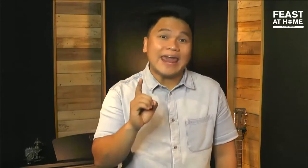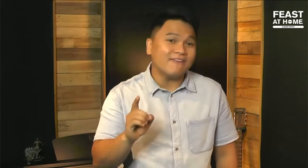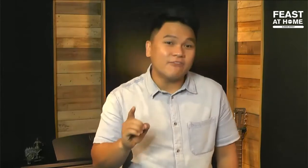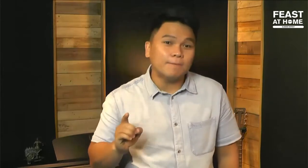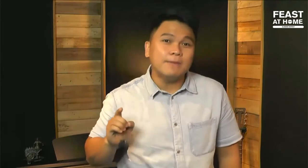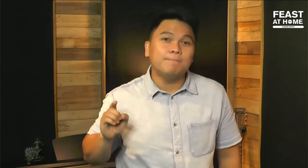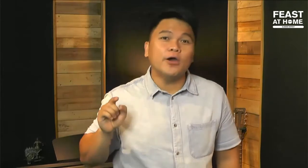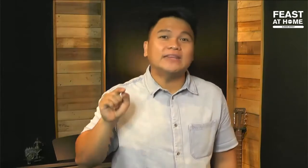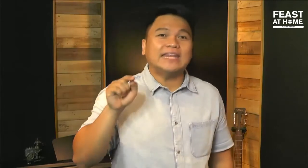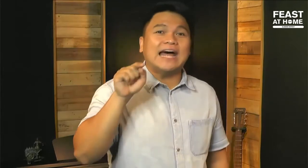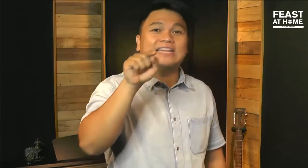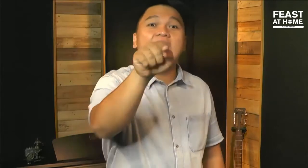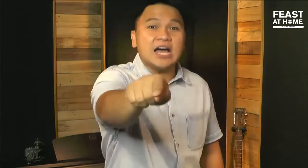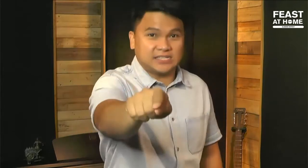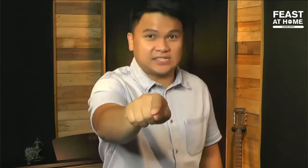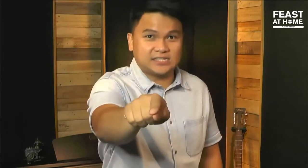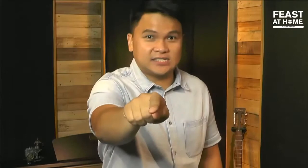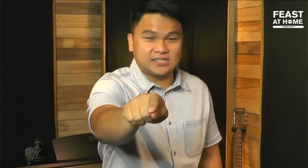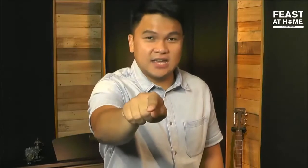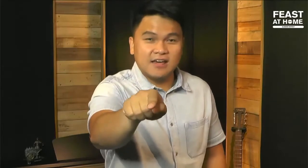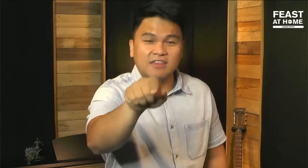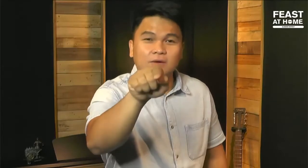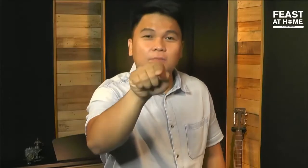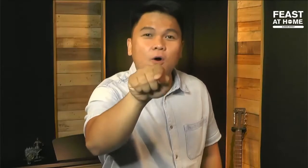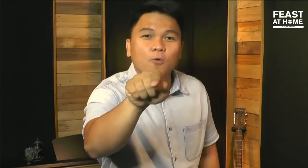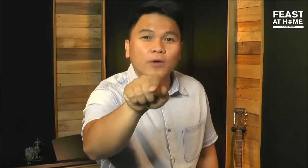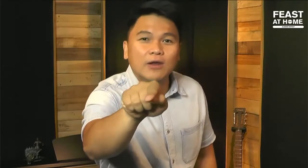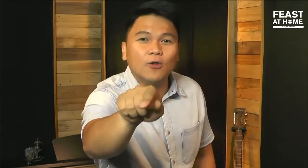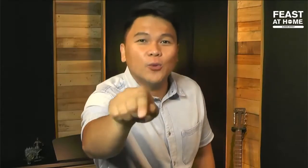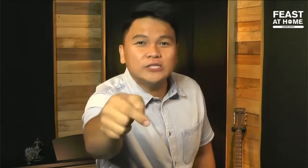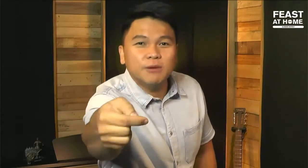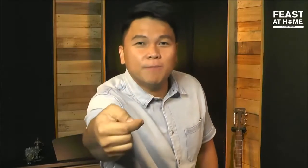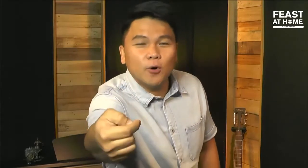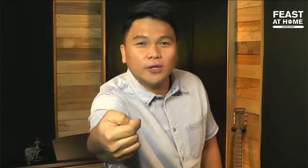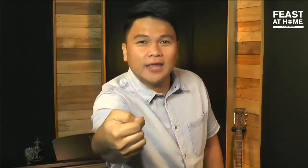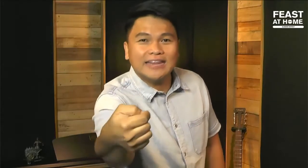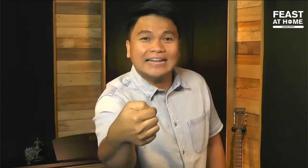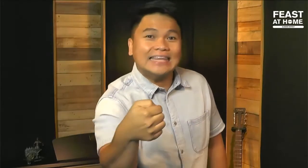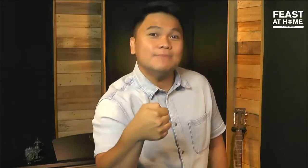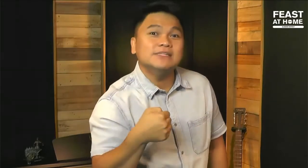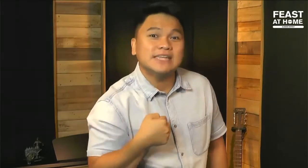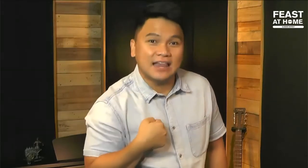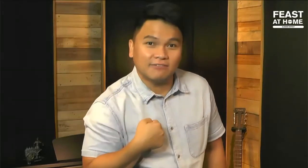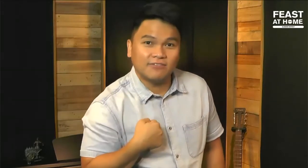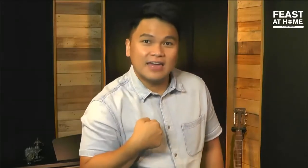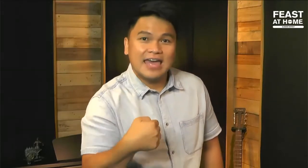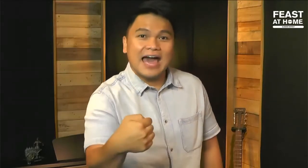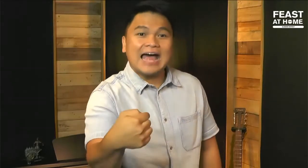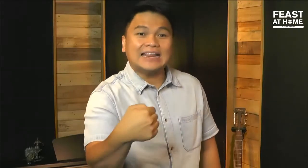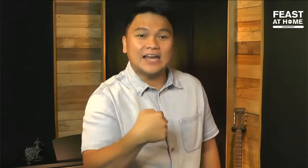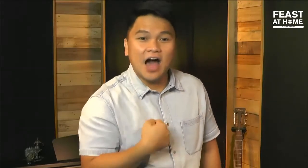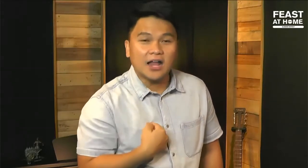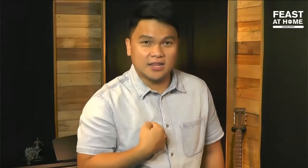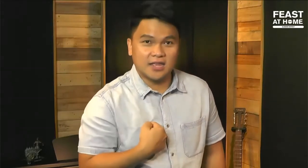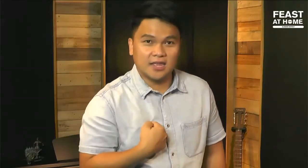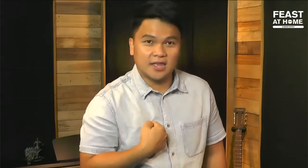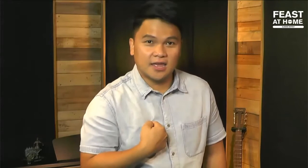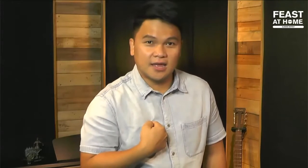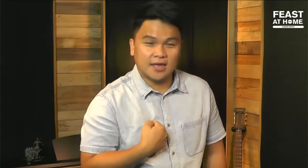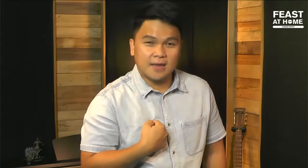will never be pointed at us. The bow will always be pointed at Himself. At